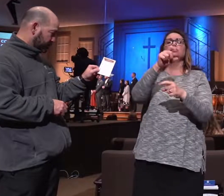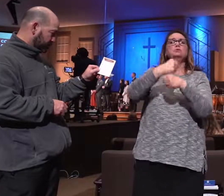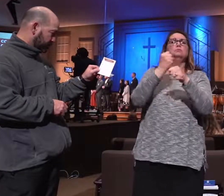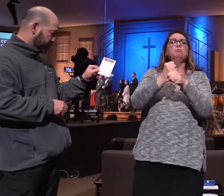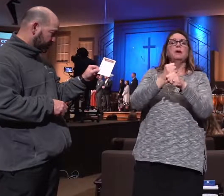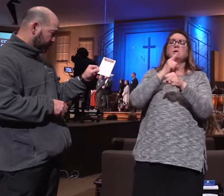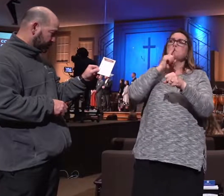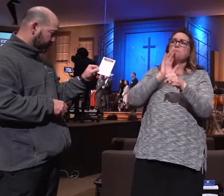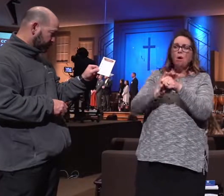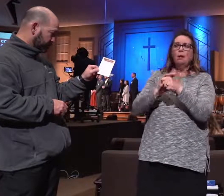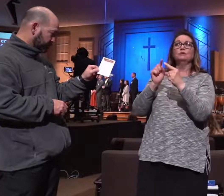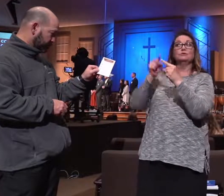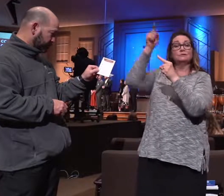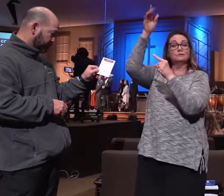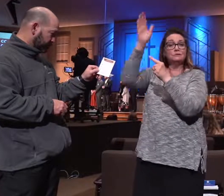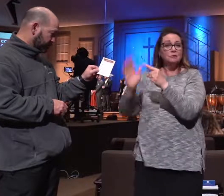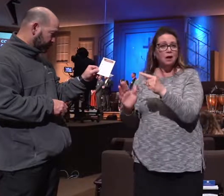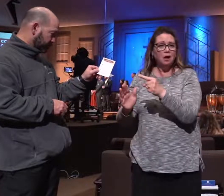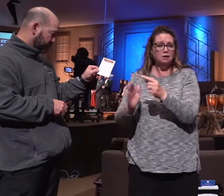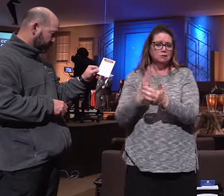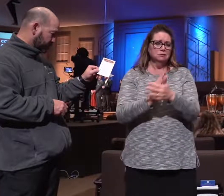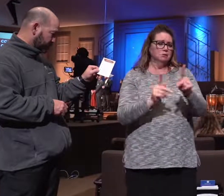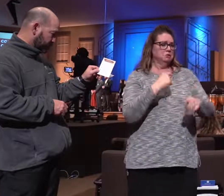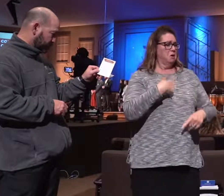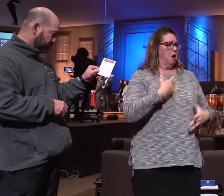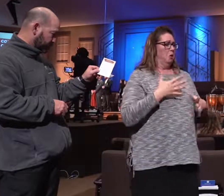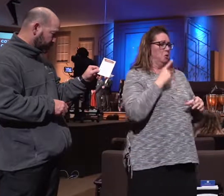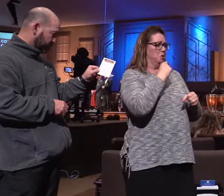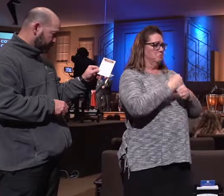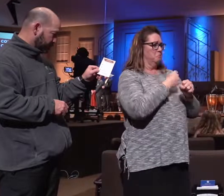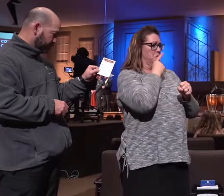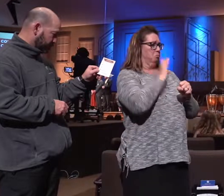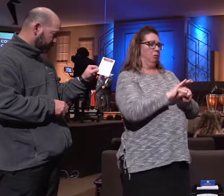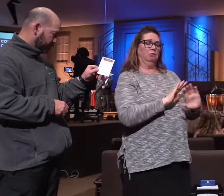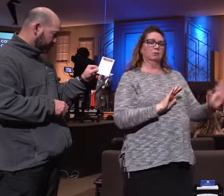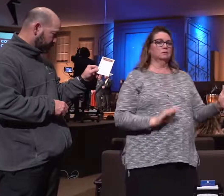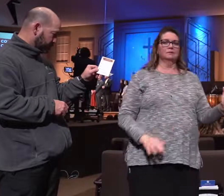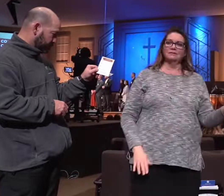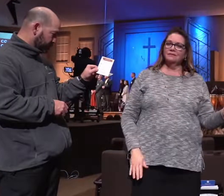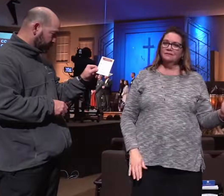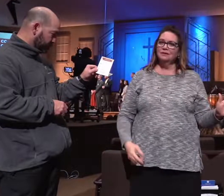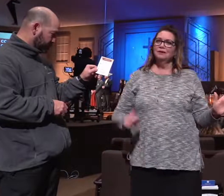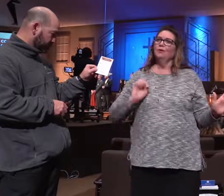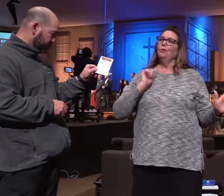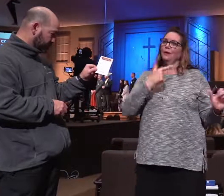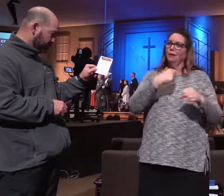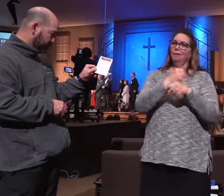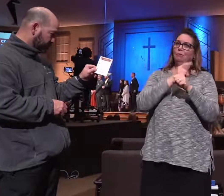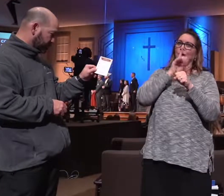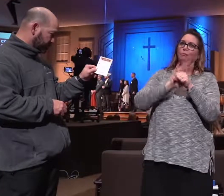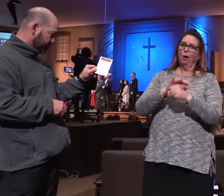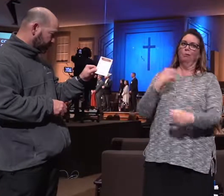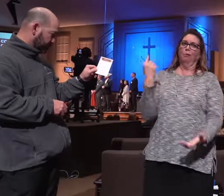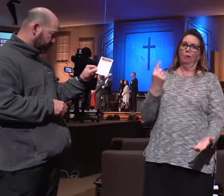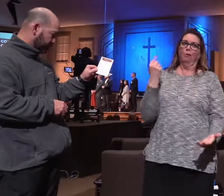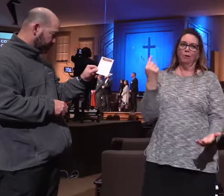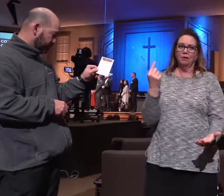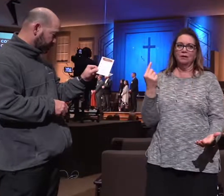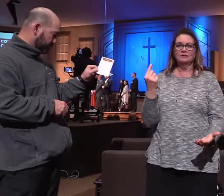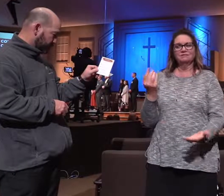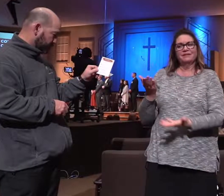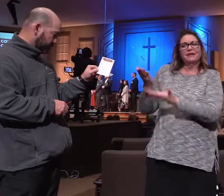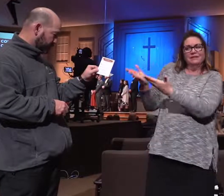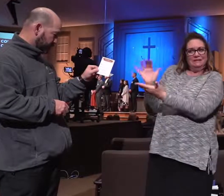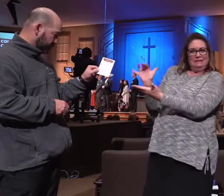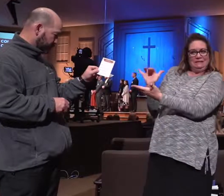And some people say, well, I don't believe in making commitments like this. Well, we make them all the time, and we believe the Lord is worthy, and so we're making that commitment to